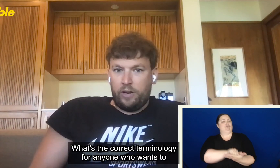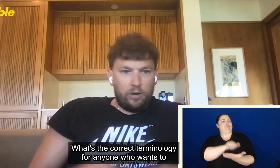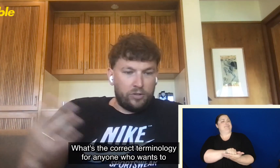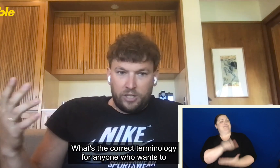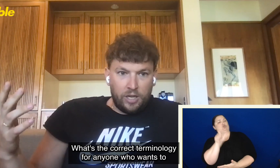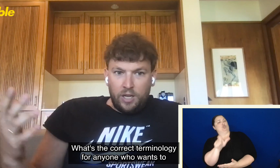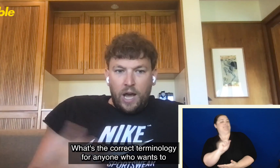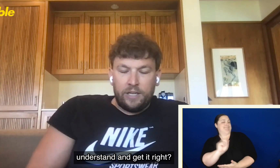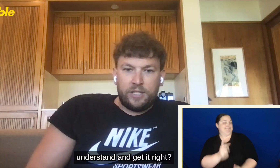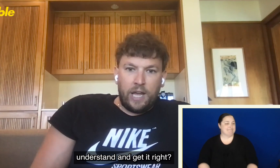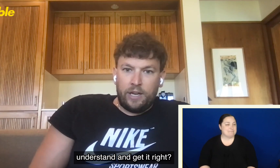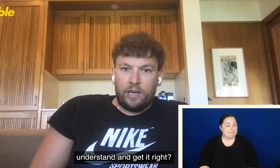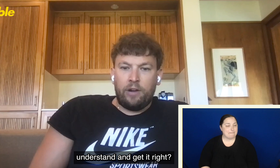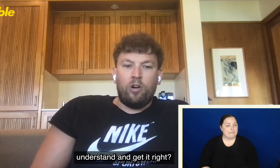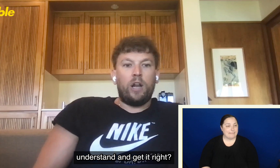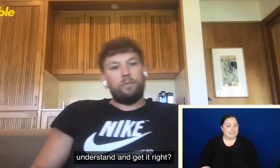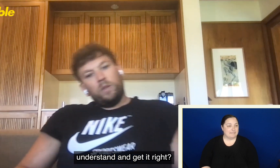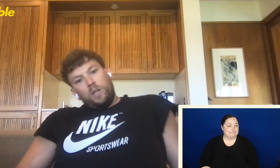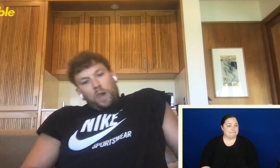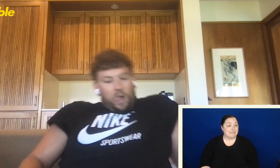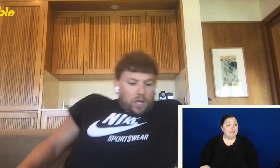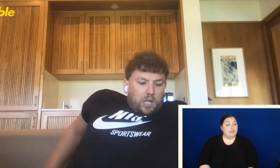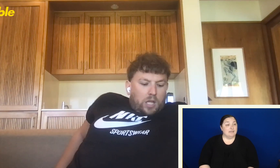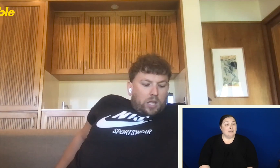terminology for anyone who wants to understand and get it right?